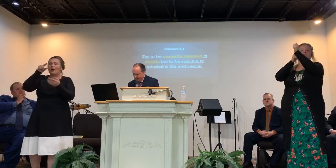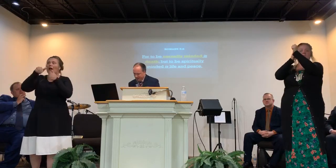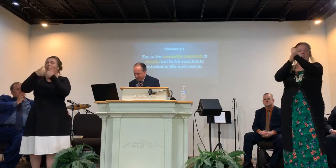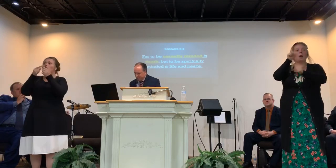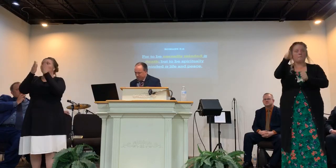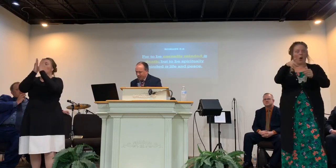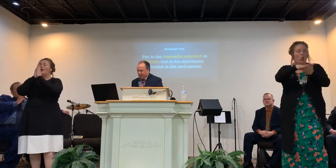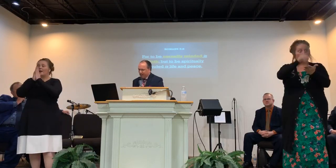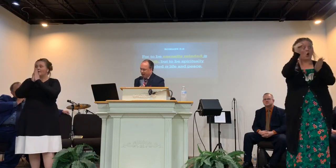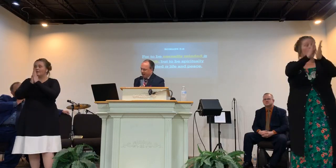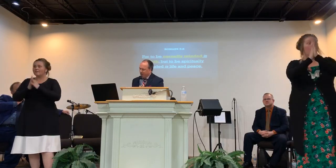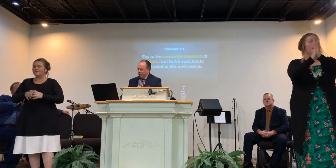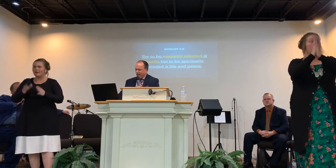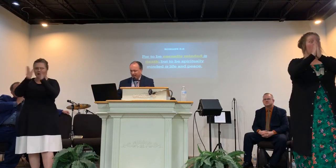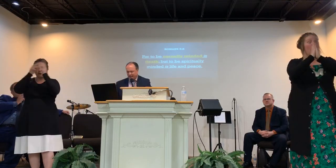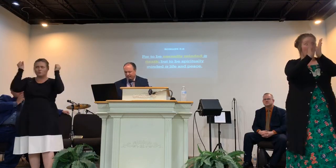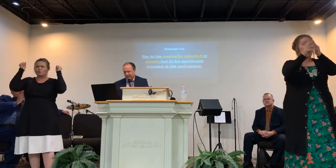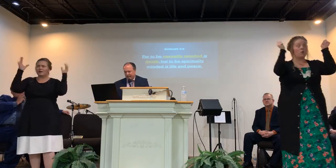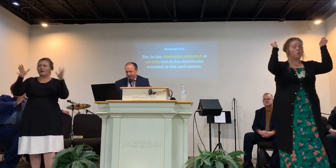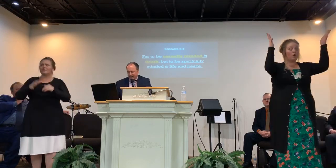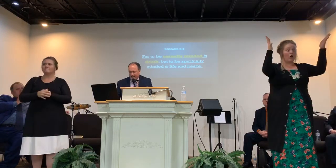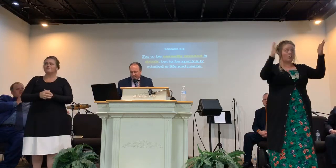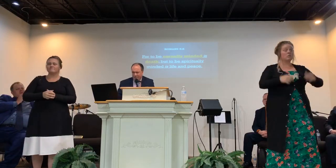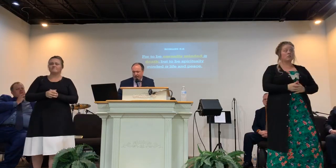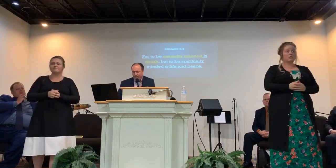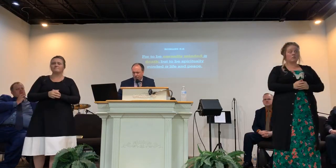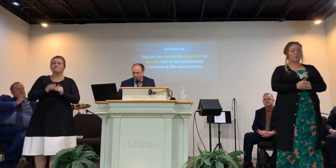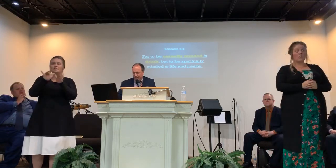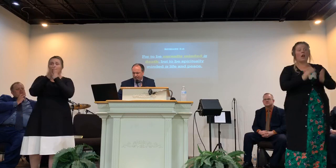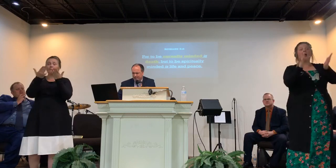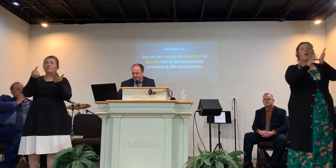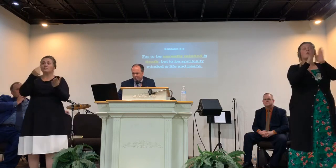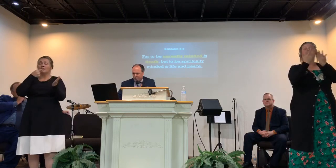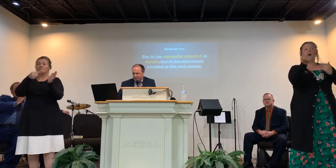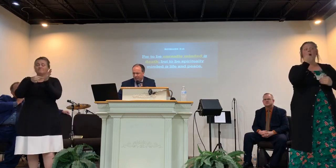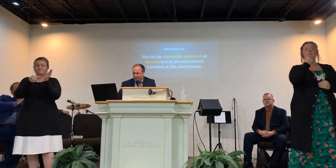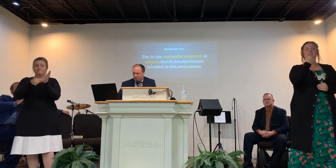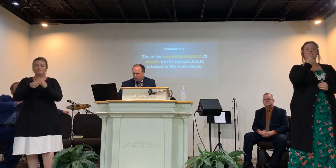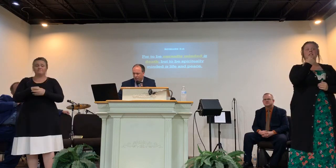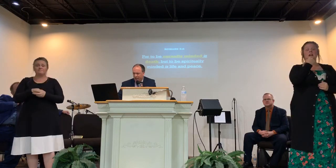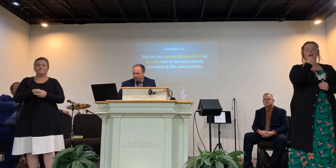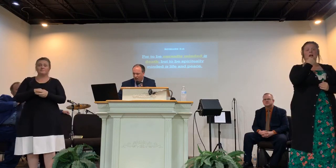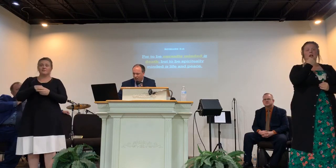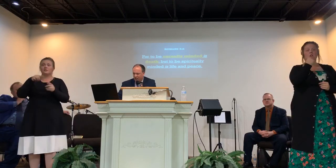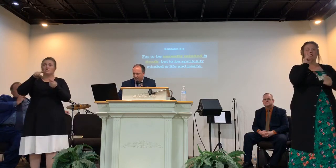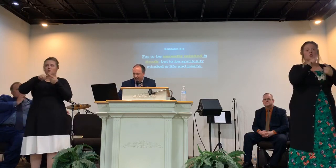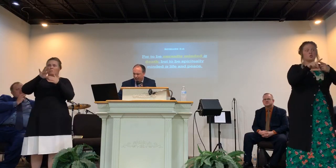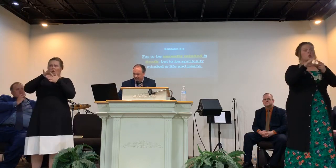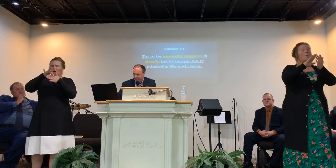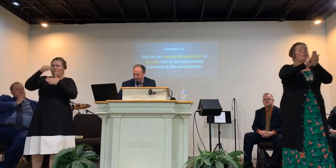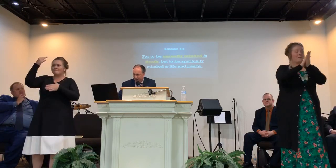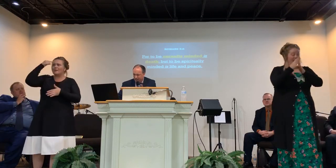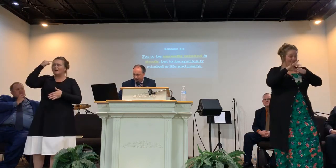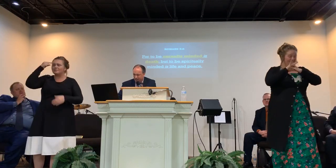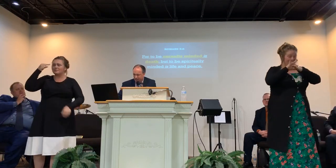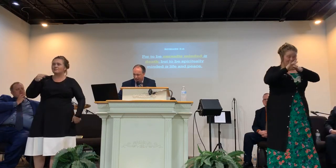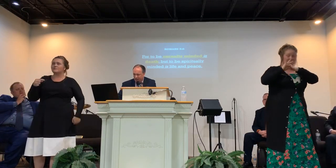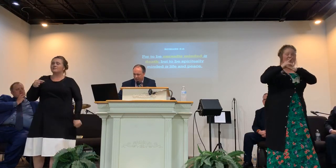pray. Hallelujah. The Bible says that to be carnally